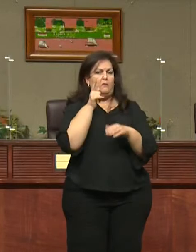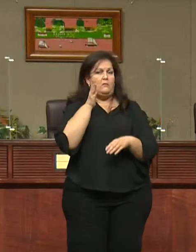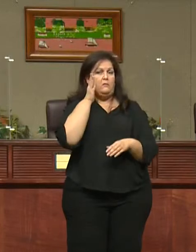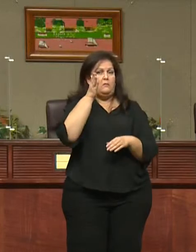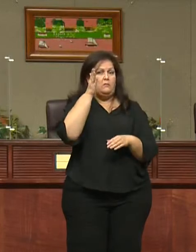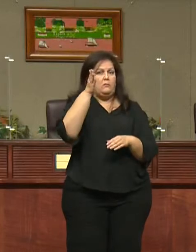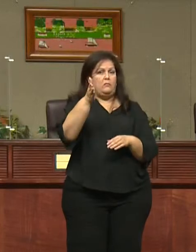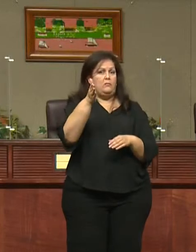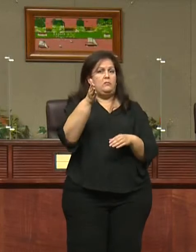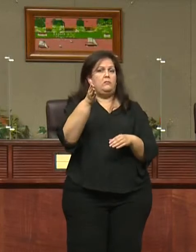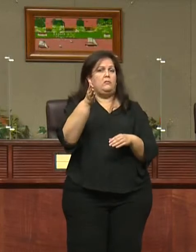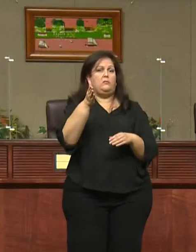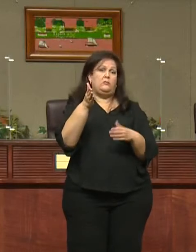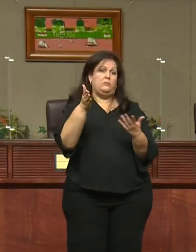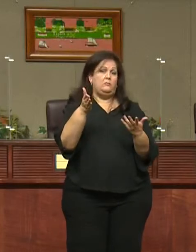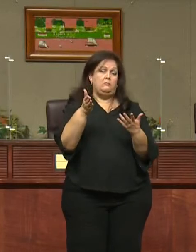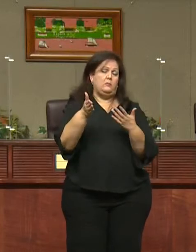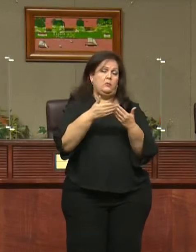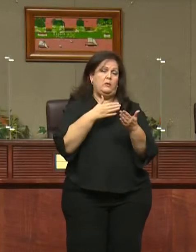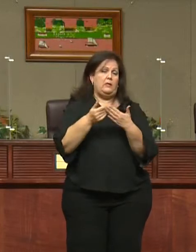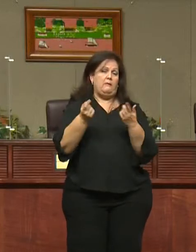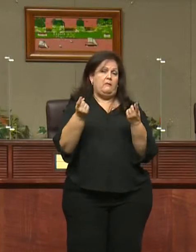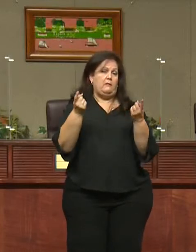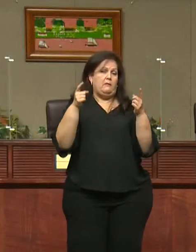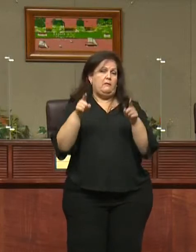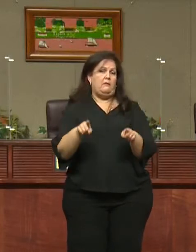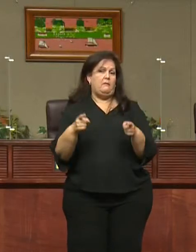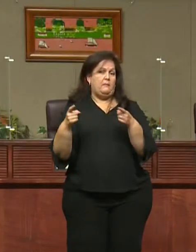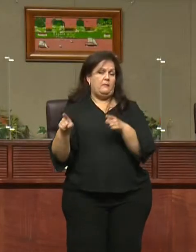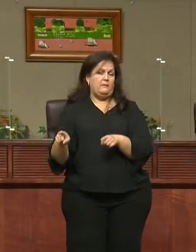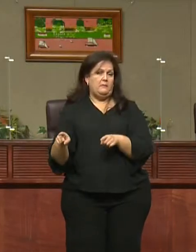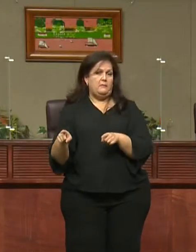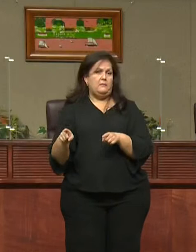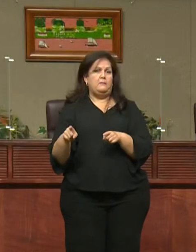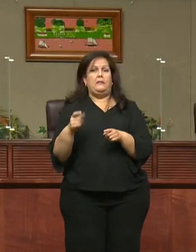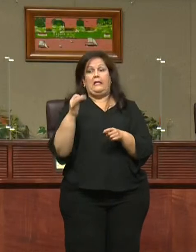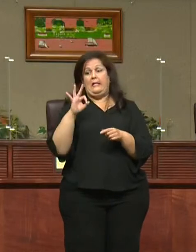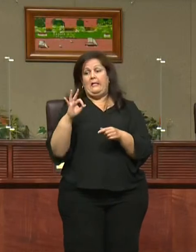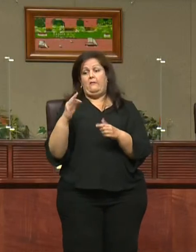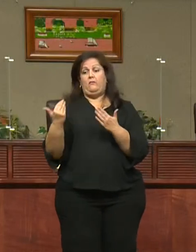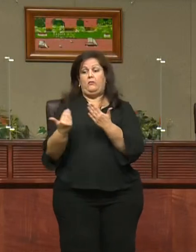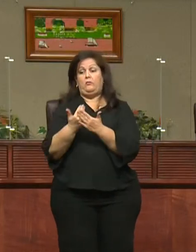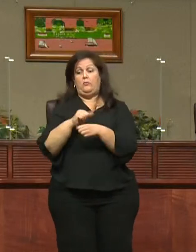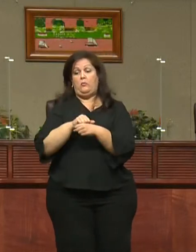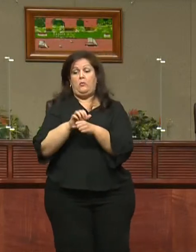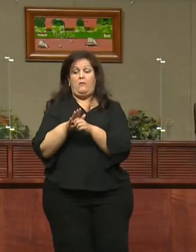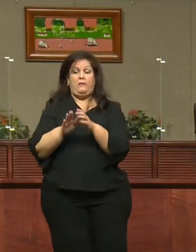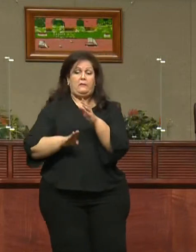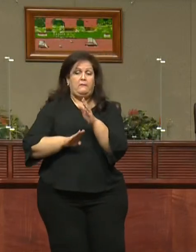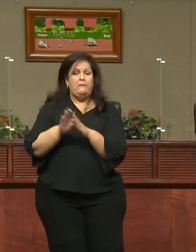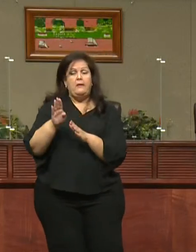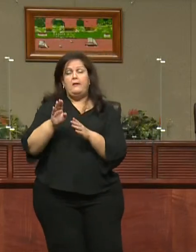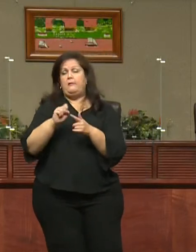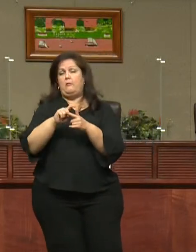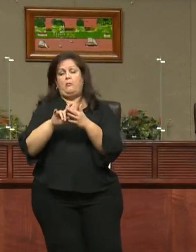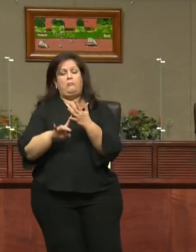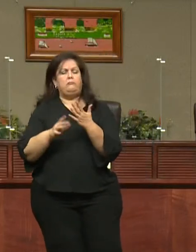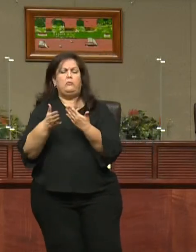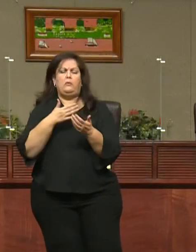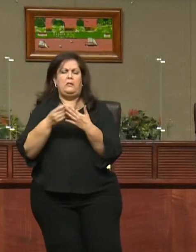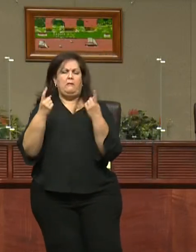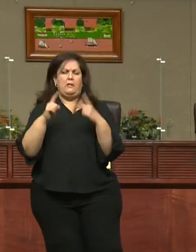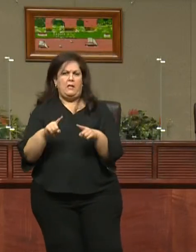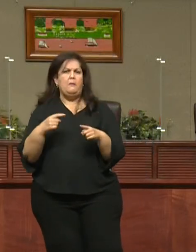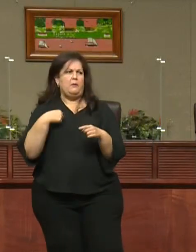with whatever the unknowns are. If there are variants or other things that develop, we want to be able to respond